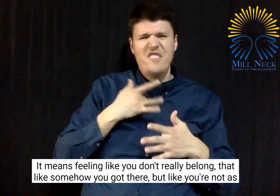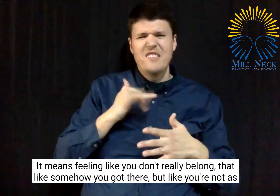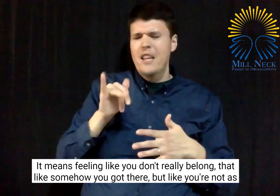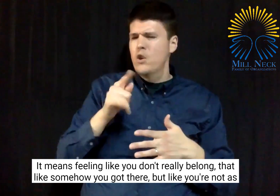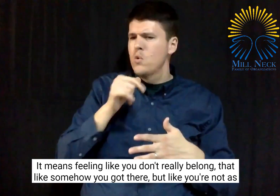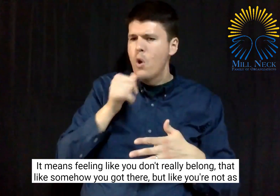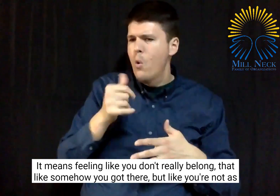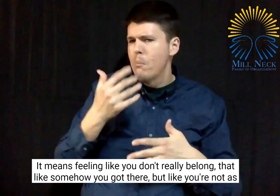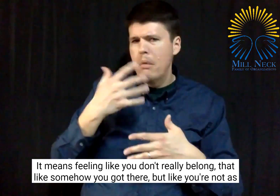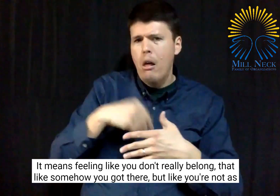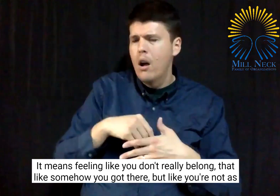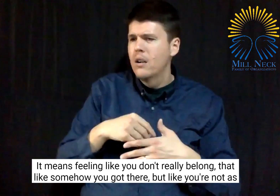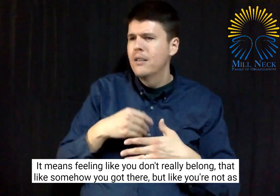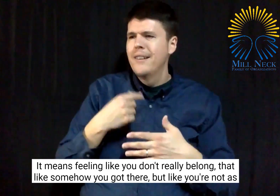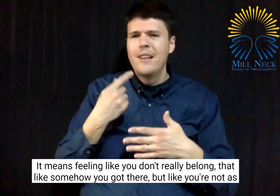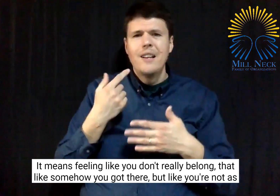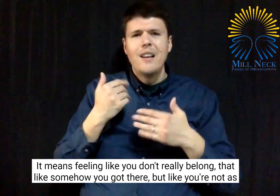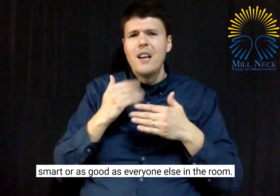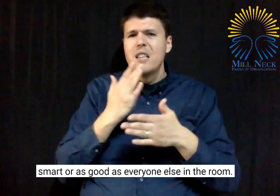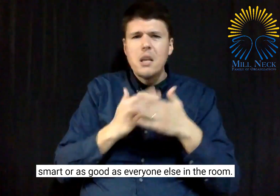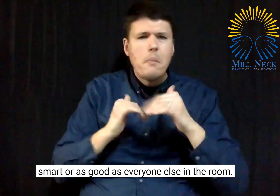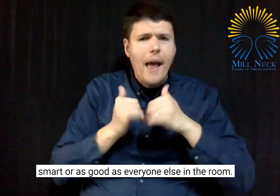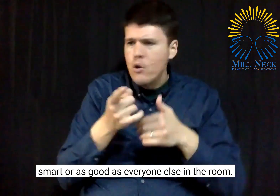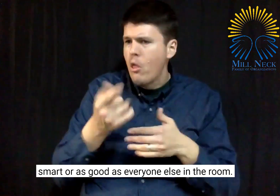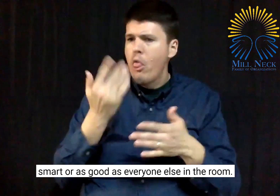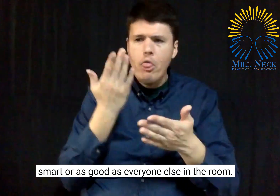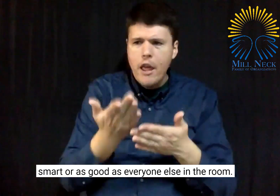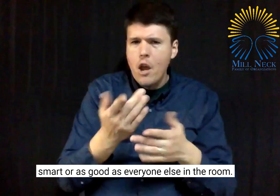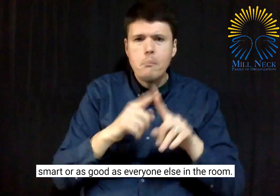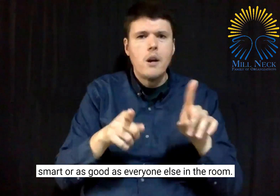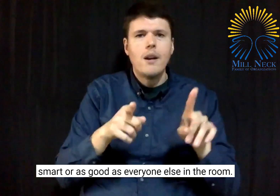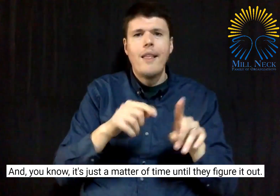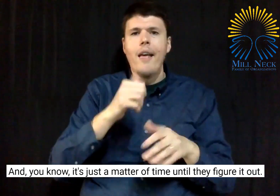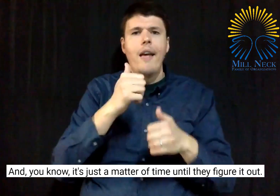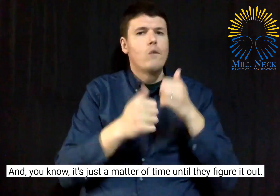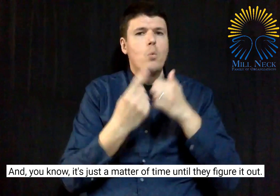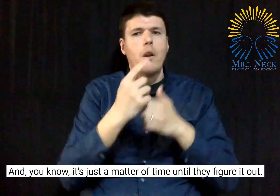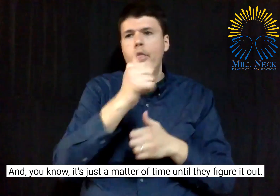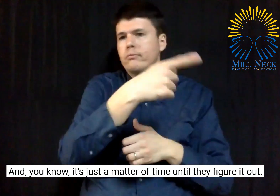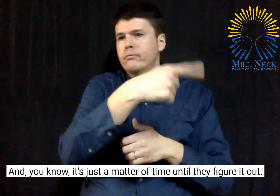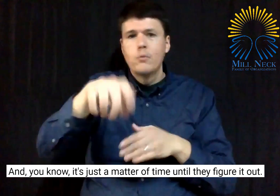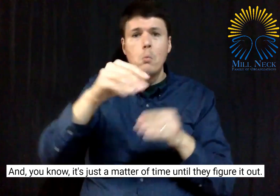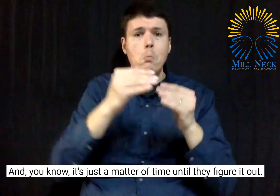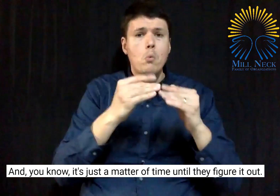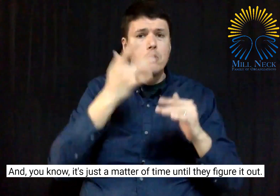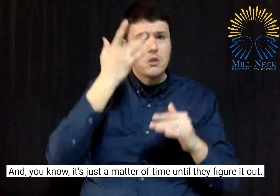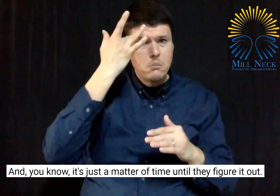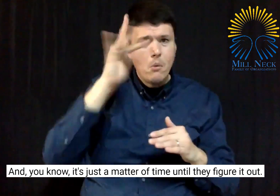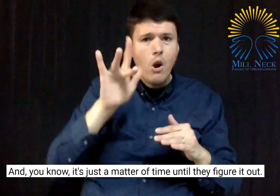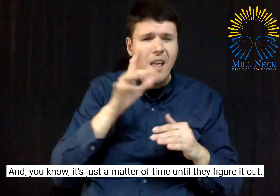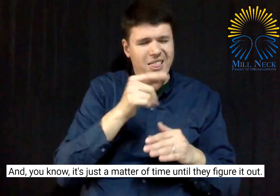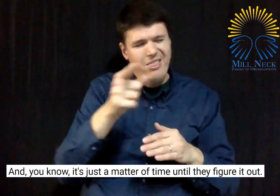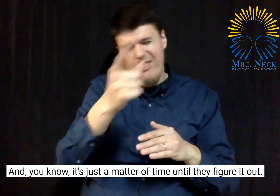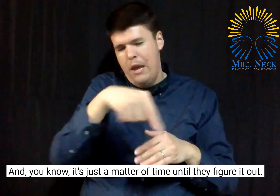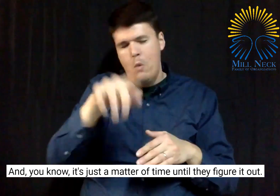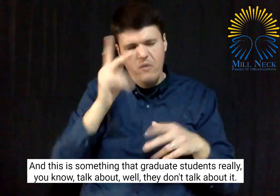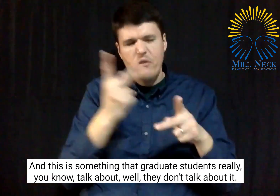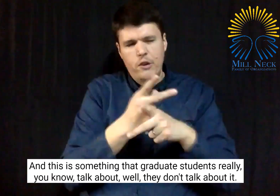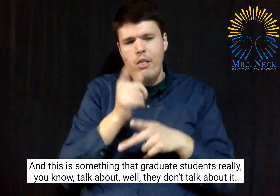like somehow you got there, but like you're not as smart or as good as everyone else in the room. And, it's just a matter of time till they figure it out. And this is